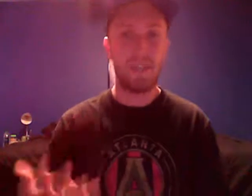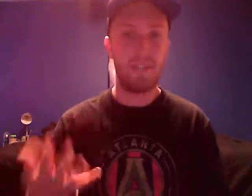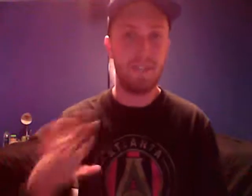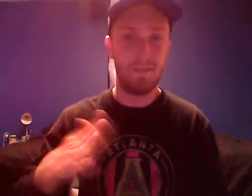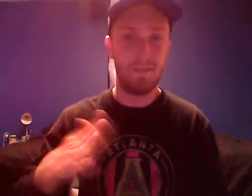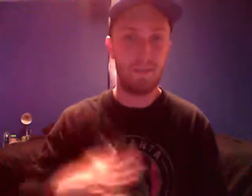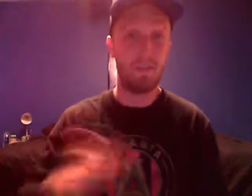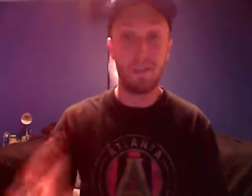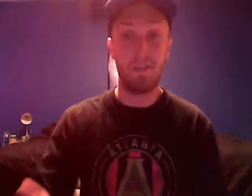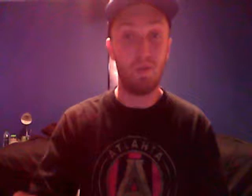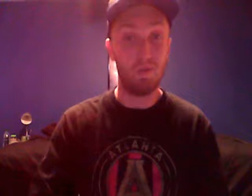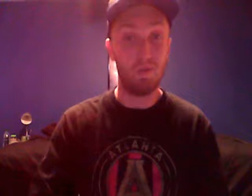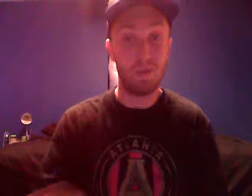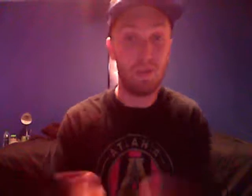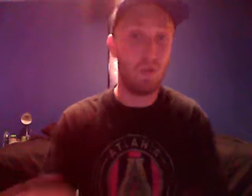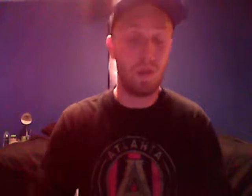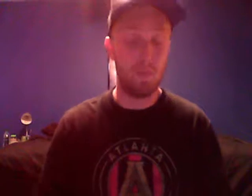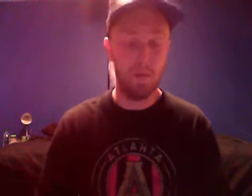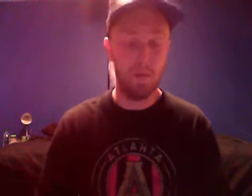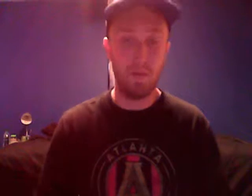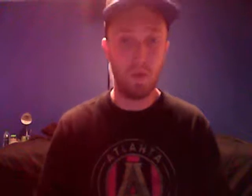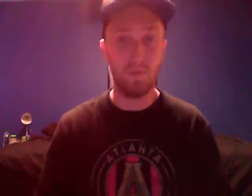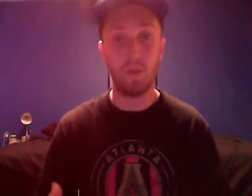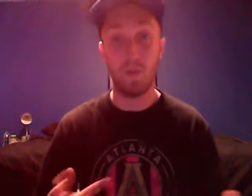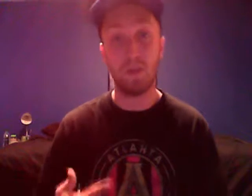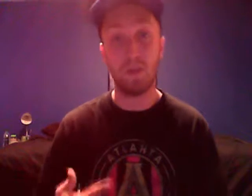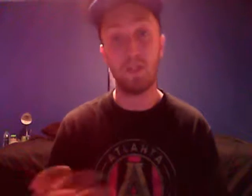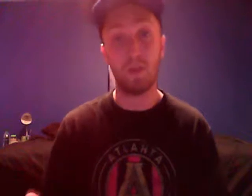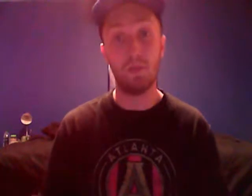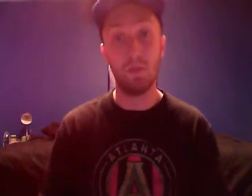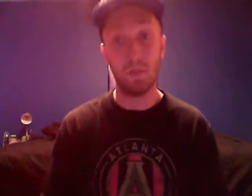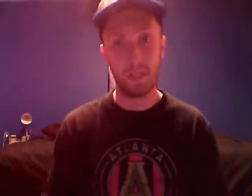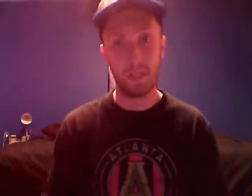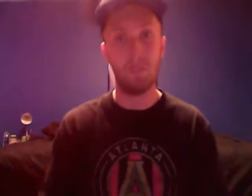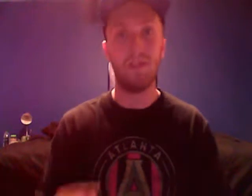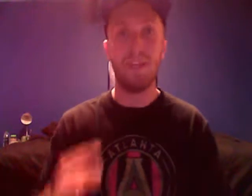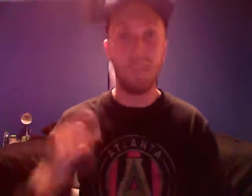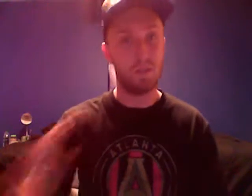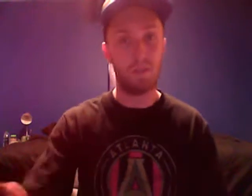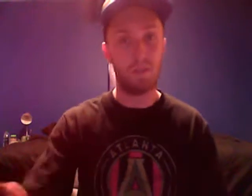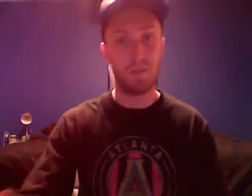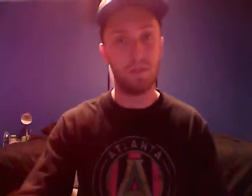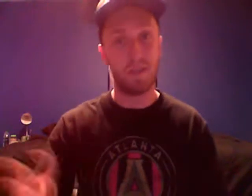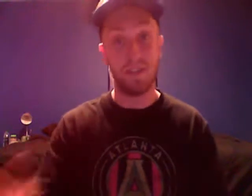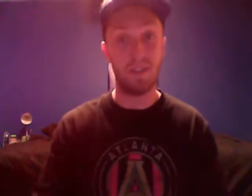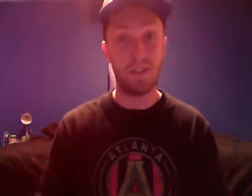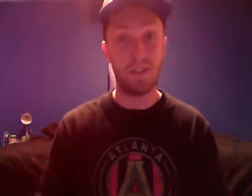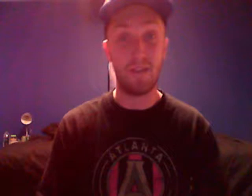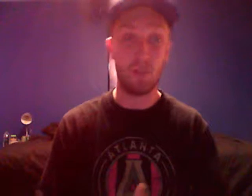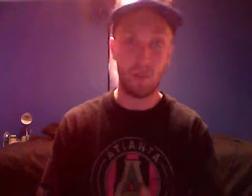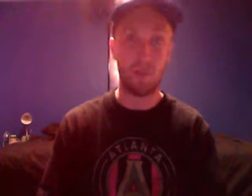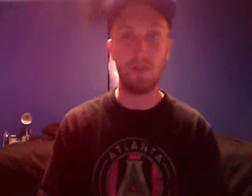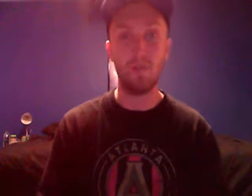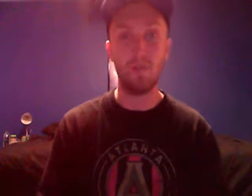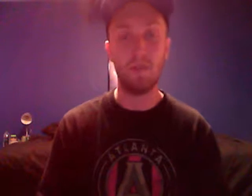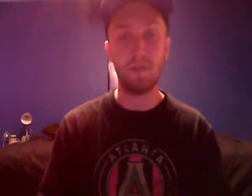understand there's not a whole lot of movement for him, so whenever he's on the ball, you can tell he's looking for somebody and he doesn't have it, so he tries to do it by